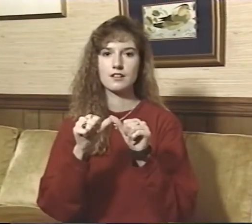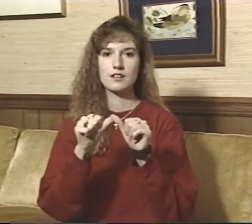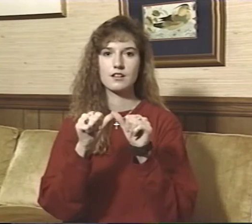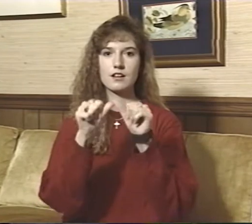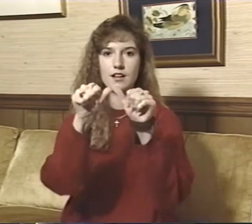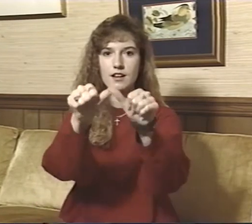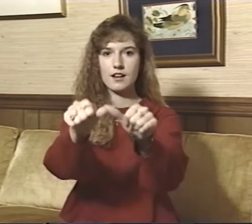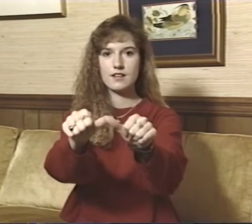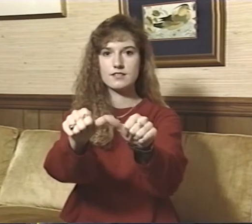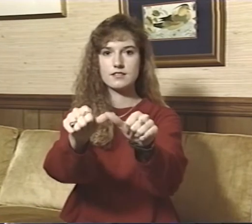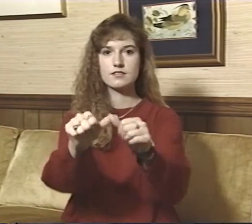Last as in continue.